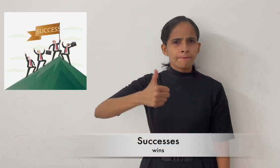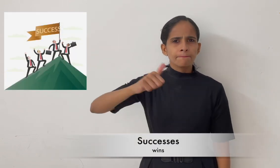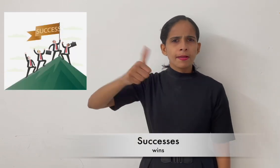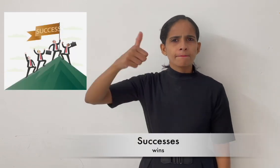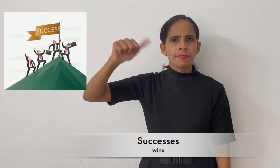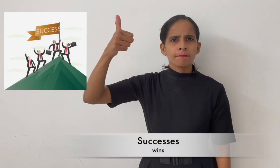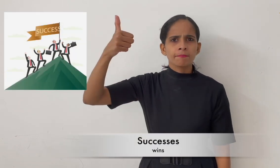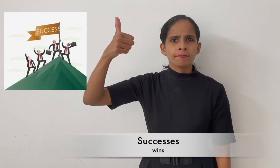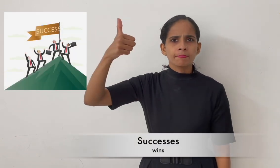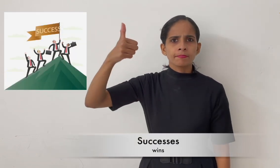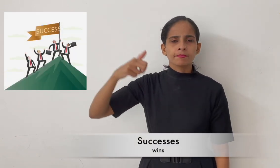Successes.